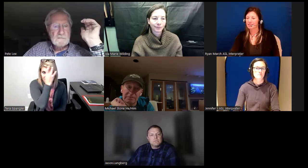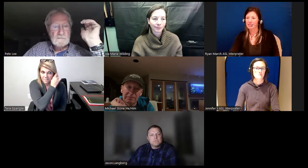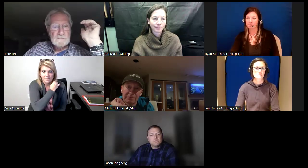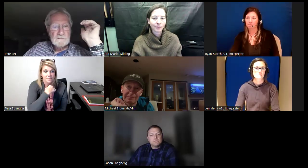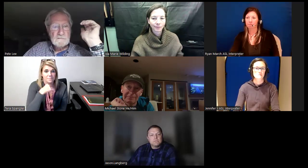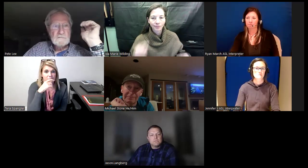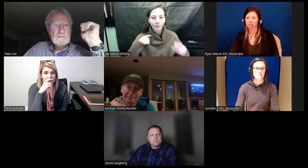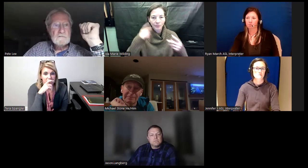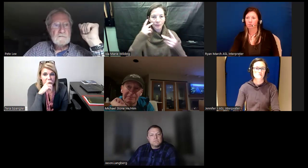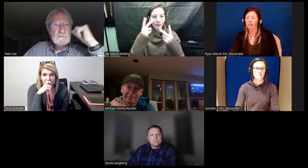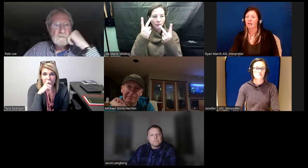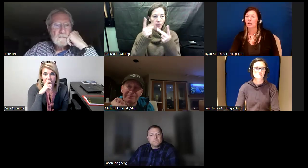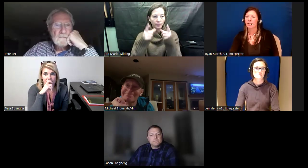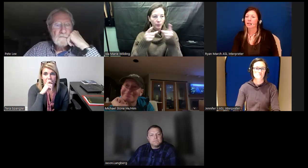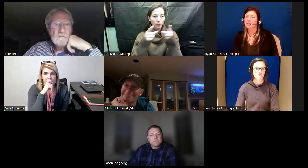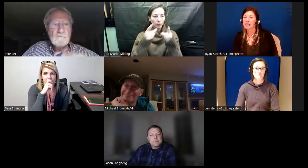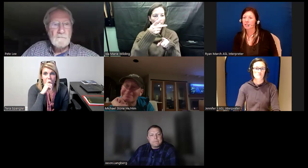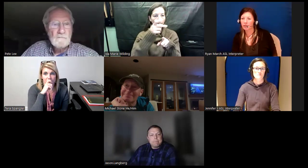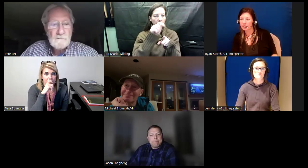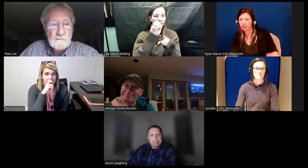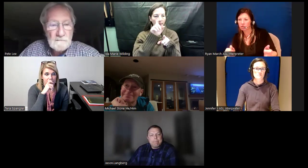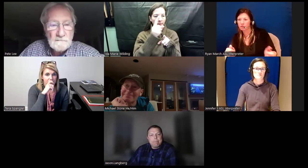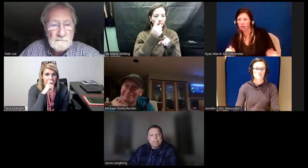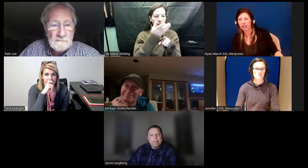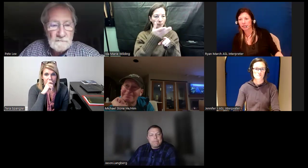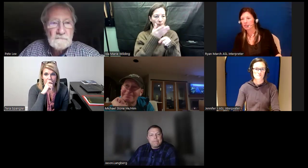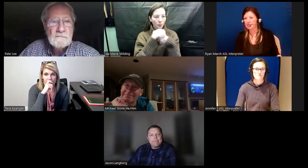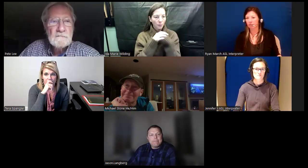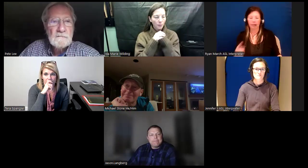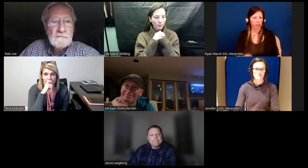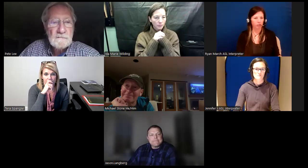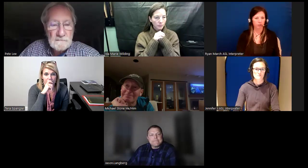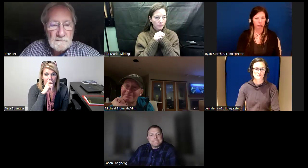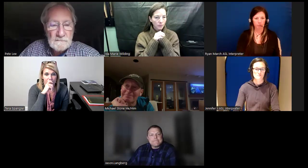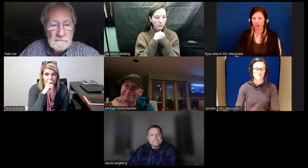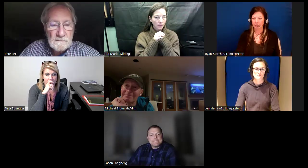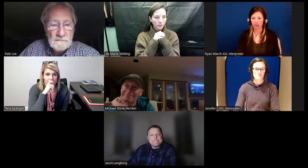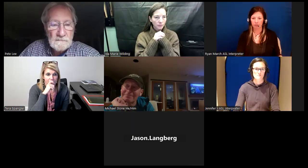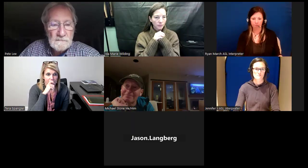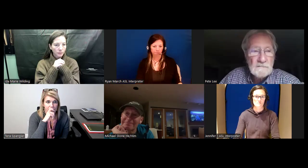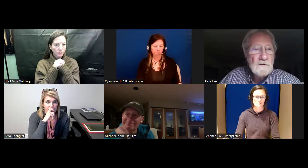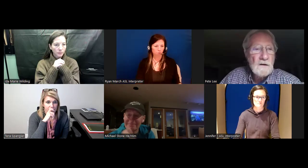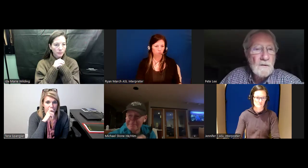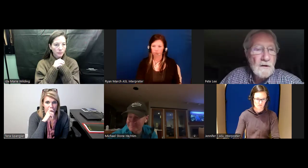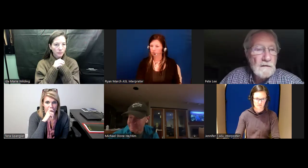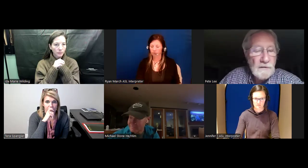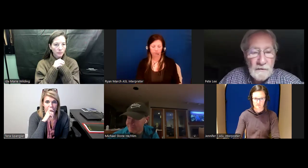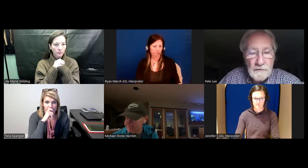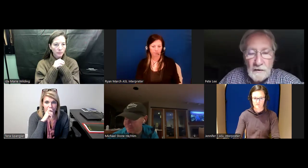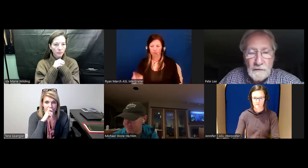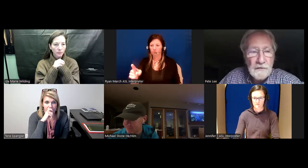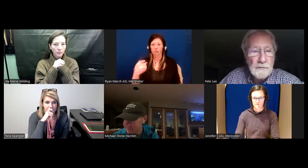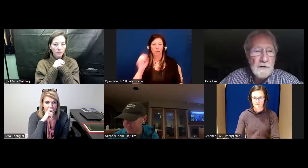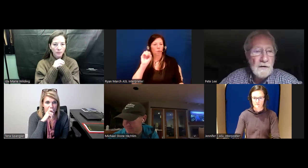Yes. Yeah. Mhm. Okay. Yeah. So I see the two of you, Pete, and yeah, why don't you go first, Pete, then Michael? Okay,